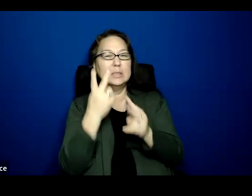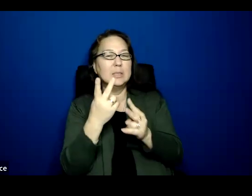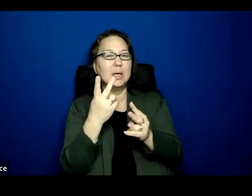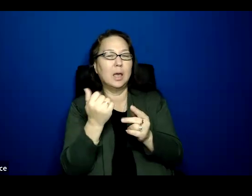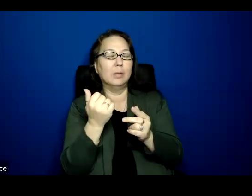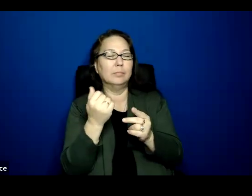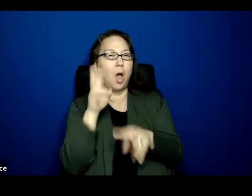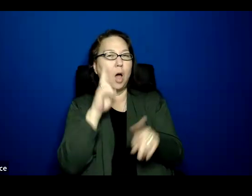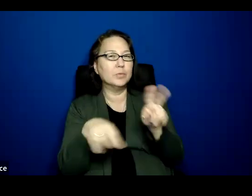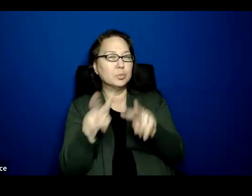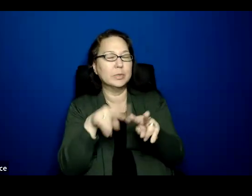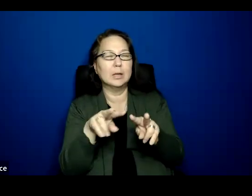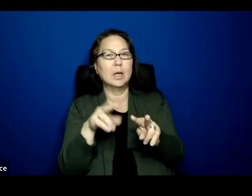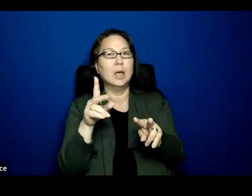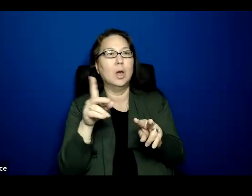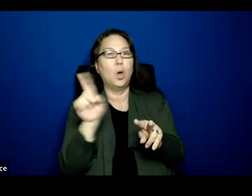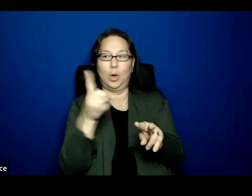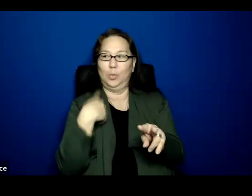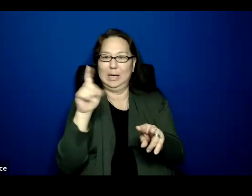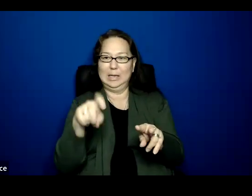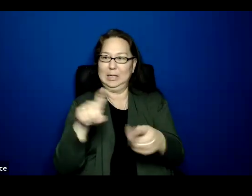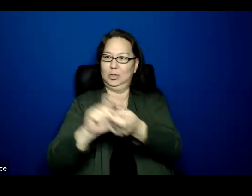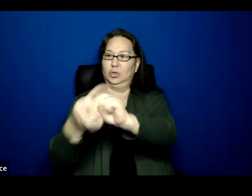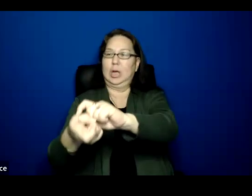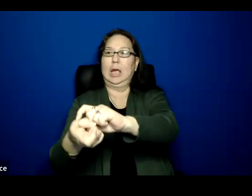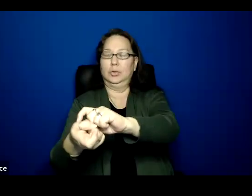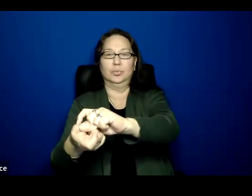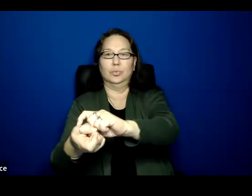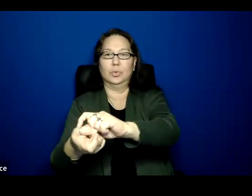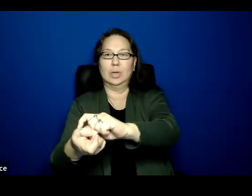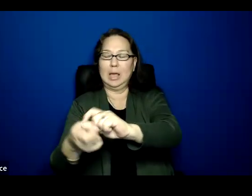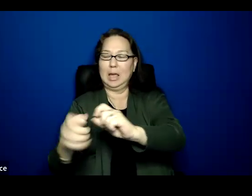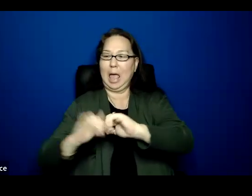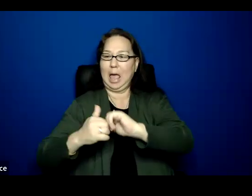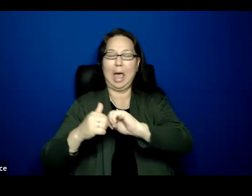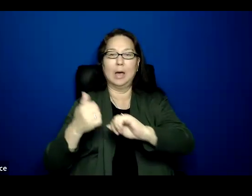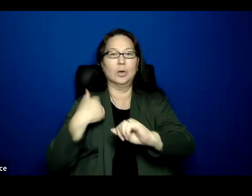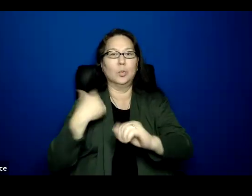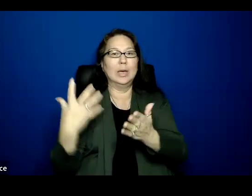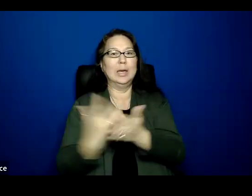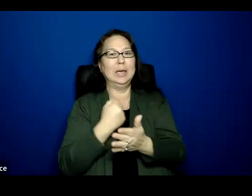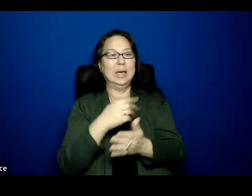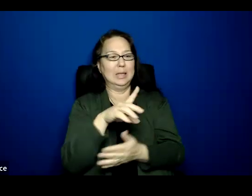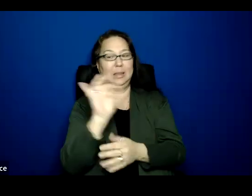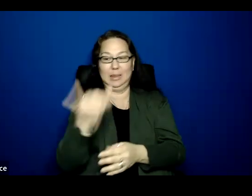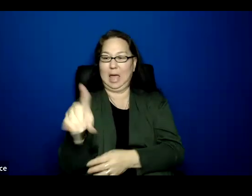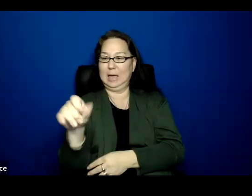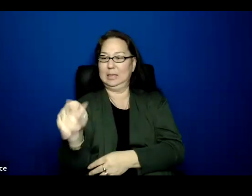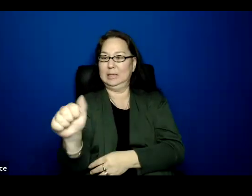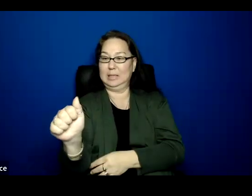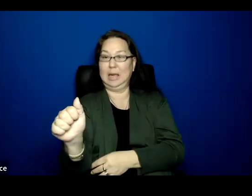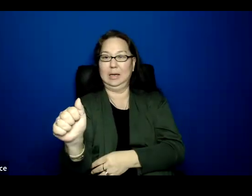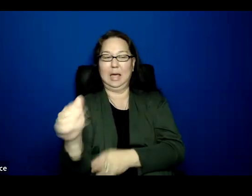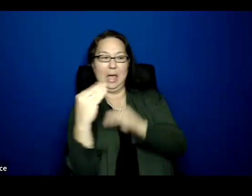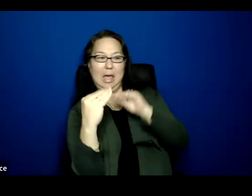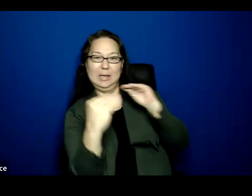that this is a place where we need to move, how are we starting to like take that data and move our teacher learning, and then the coaching that comes after